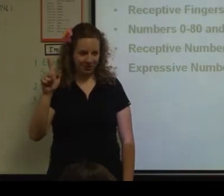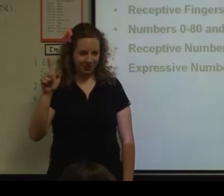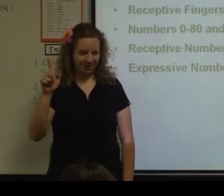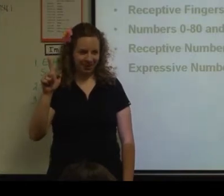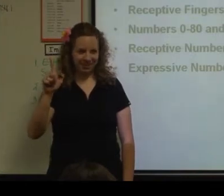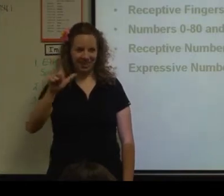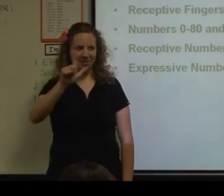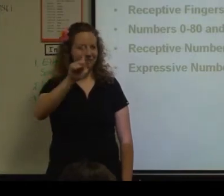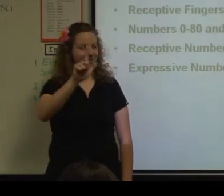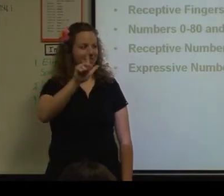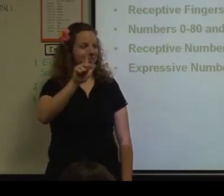You guys got that one?